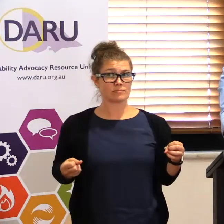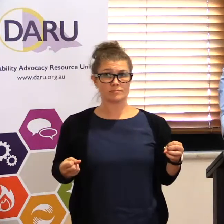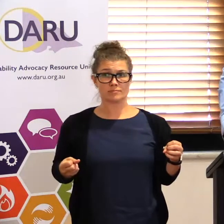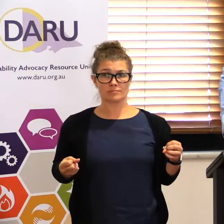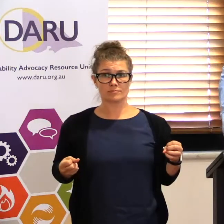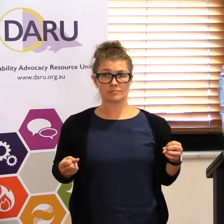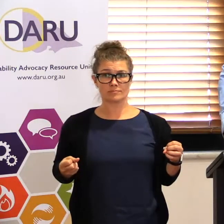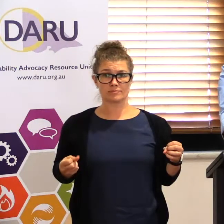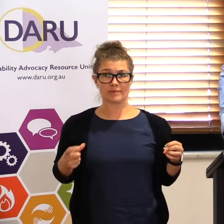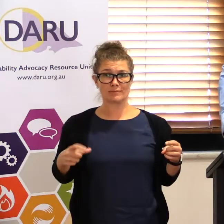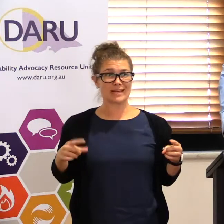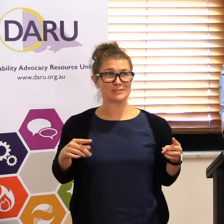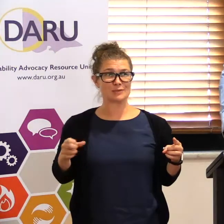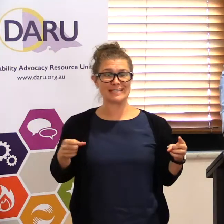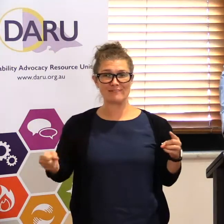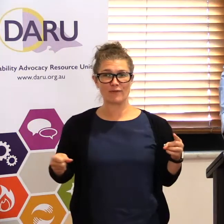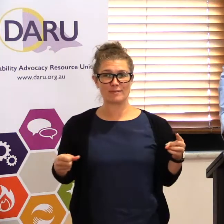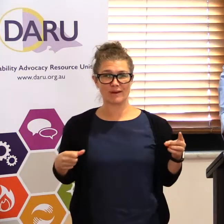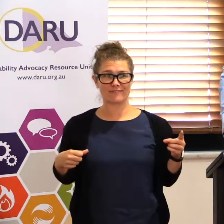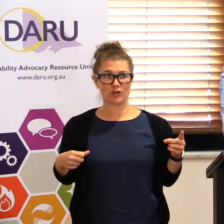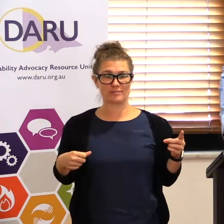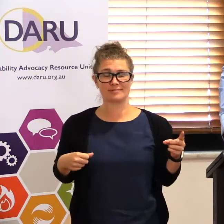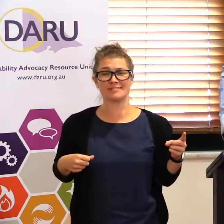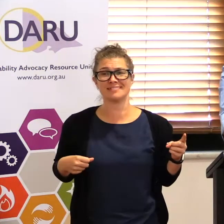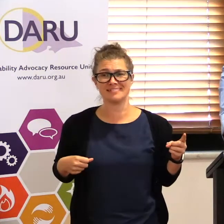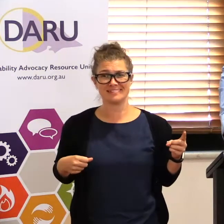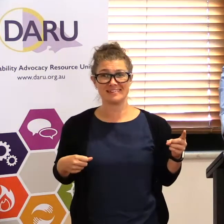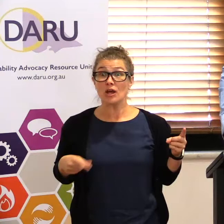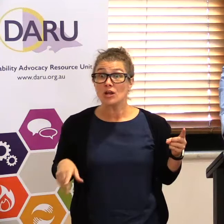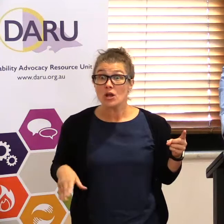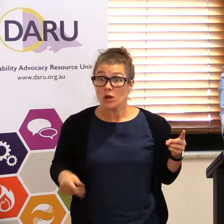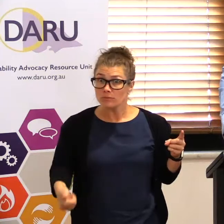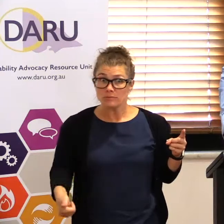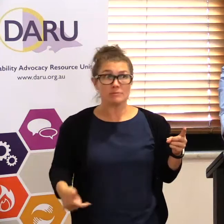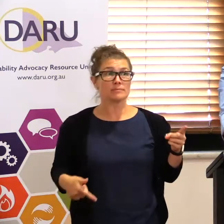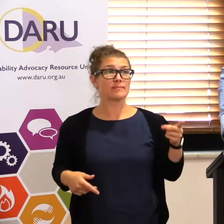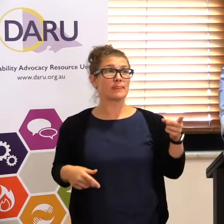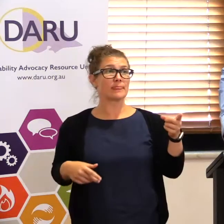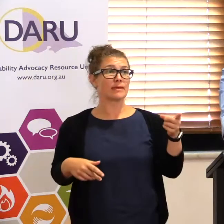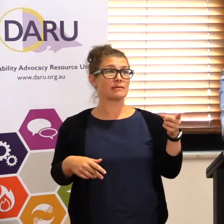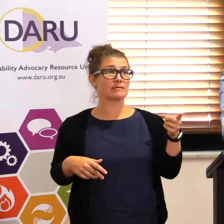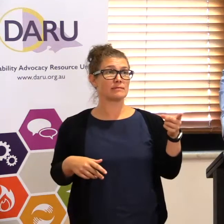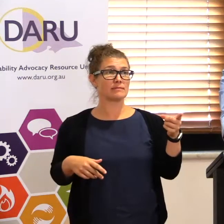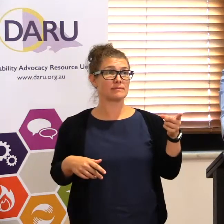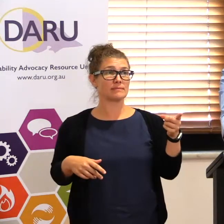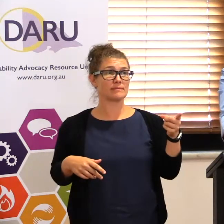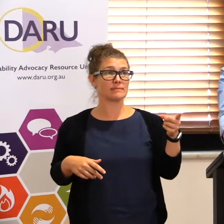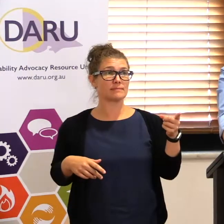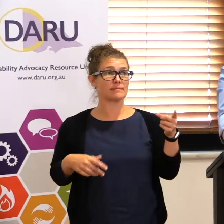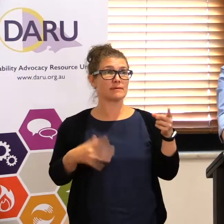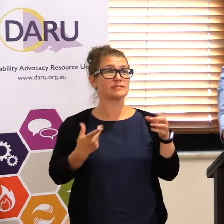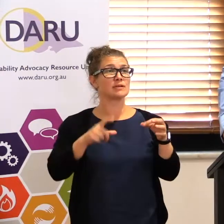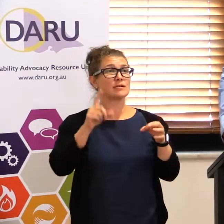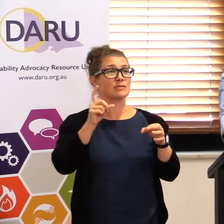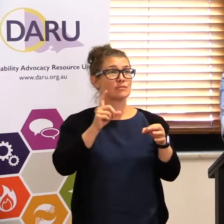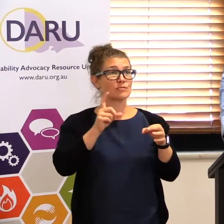You said that questions closed at midnight